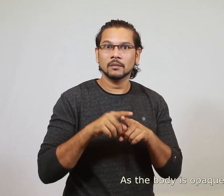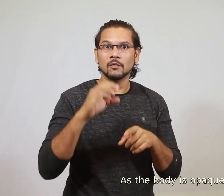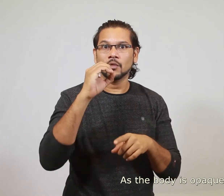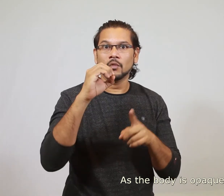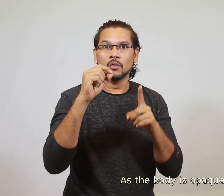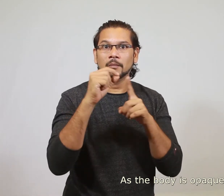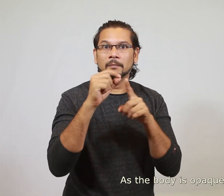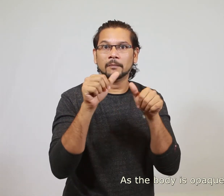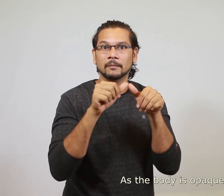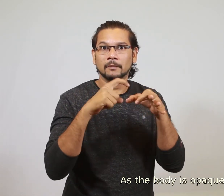is opaque,